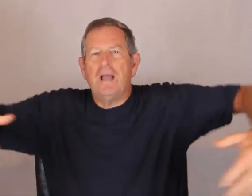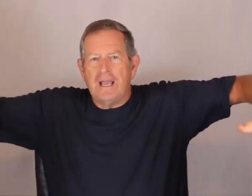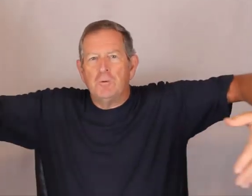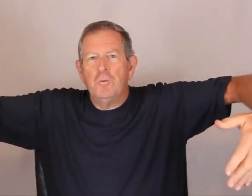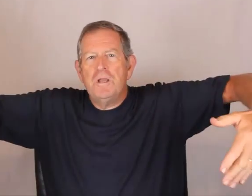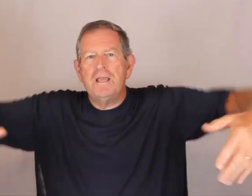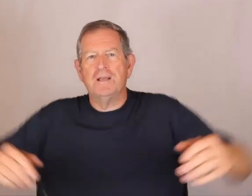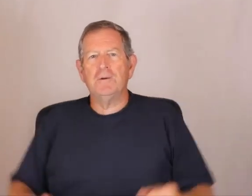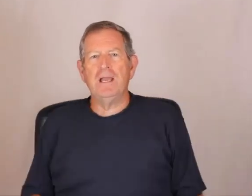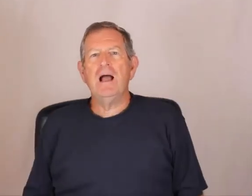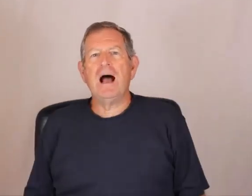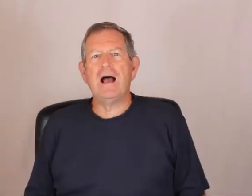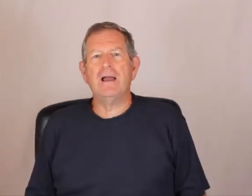Right, we, okay? I.